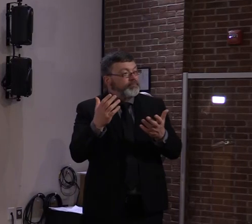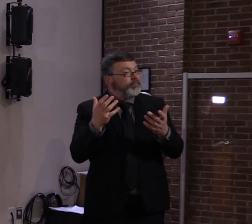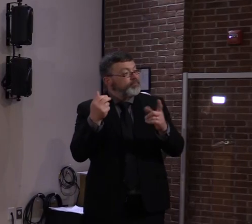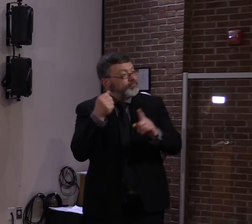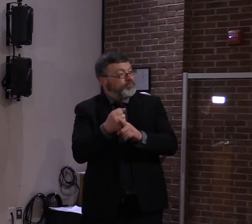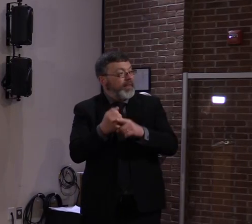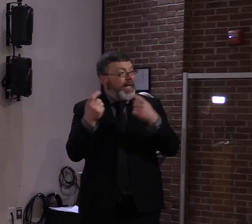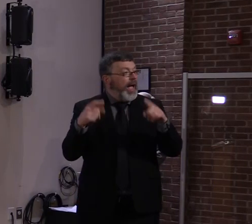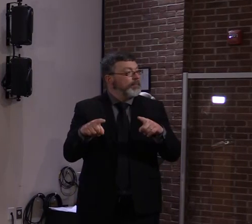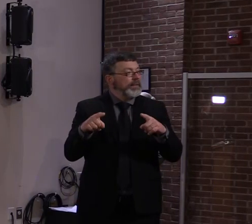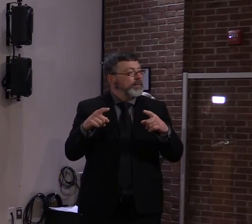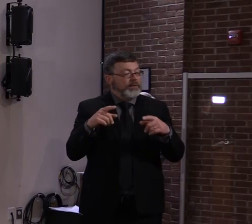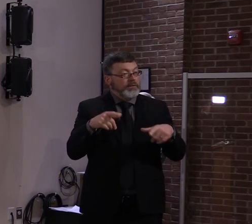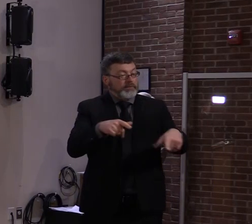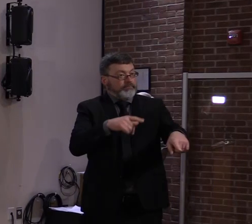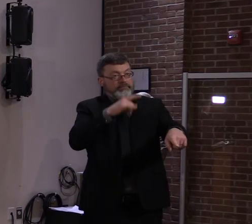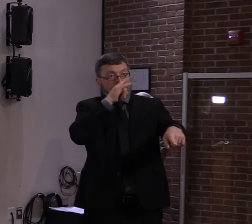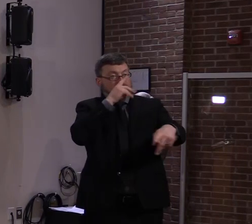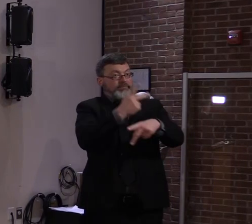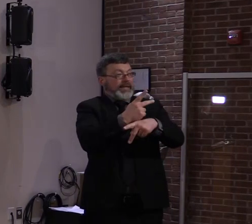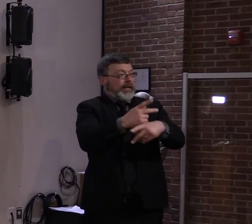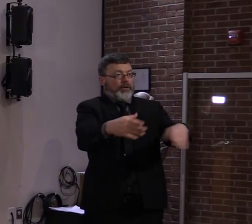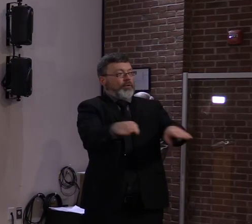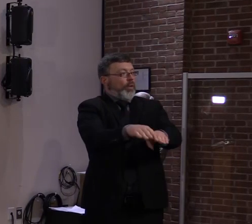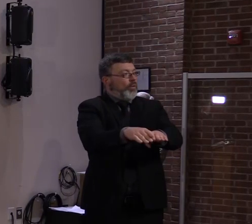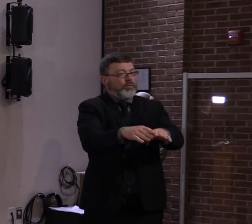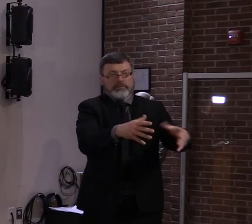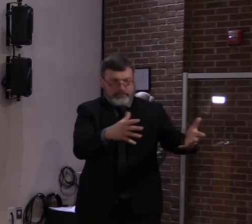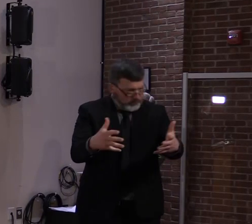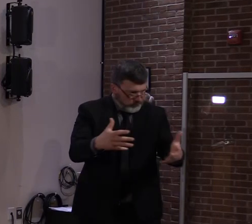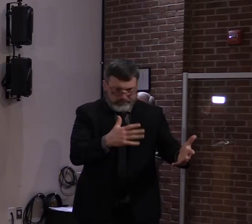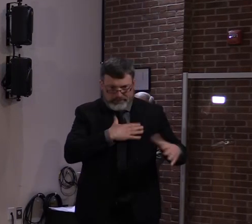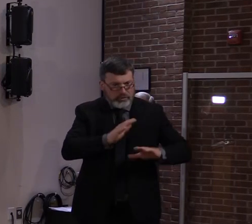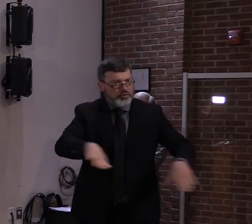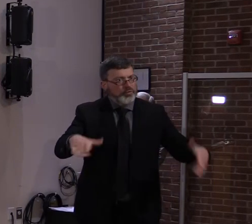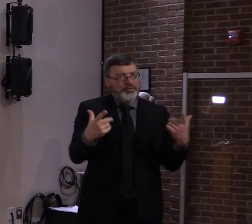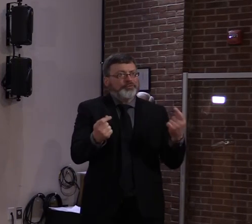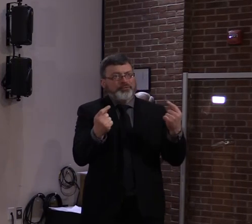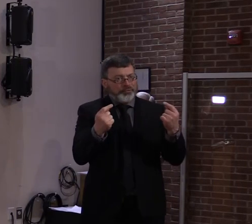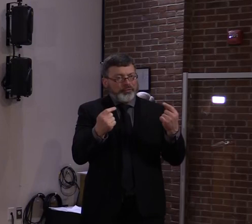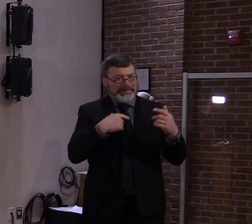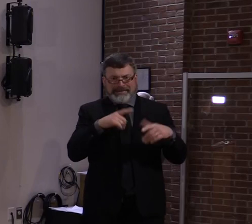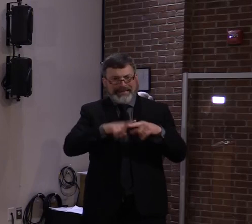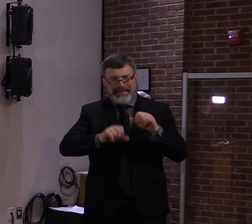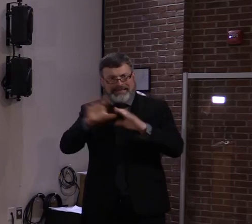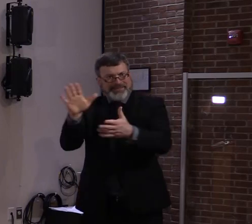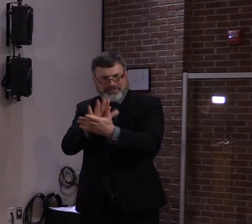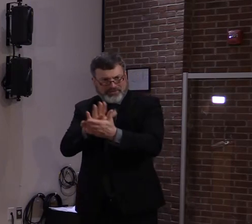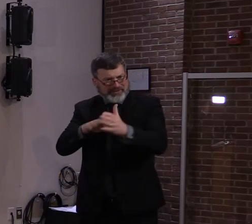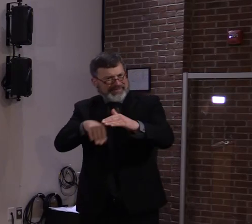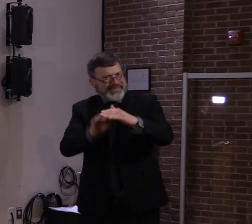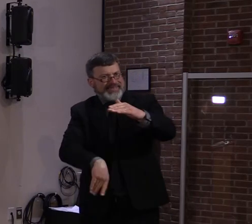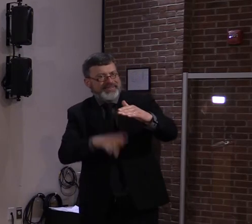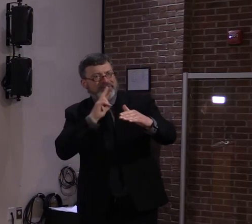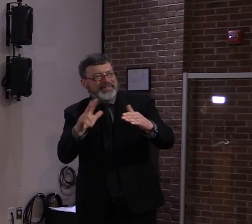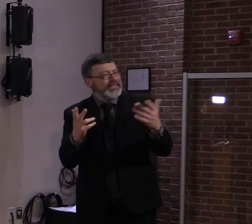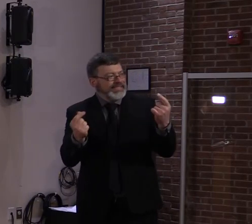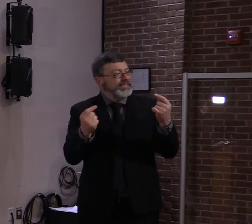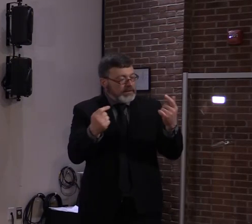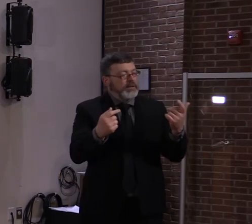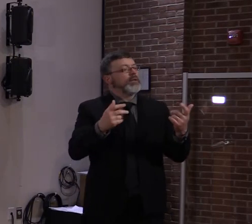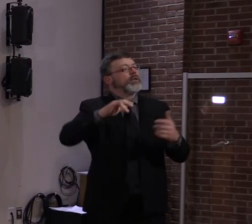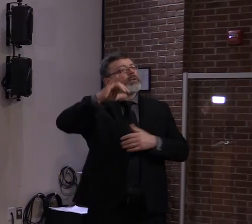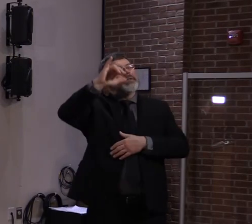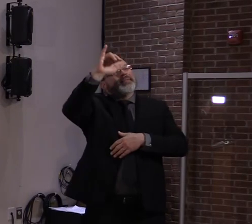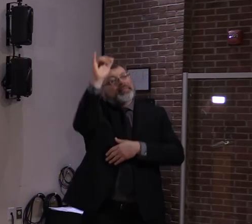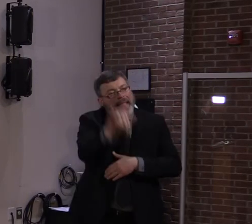one who is recovering from COVID, or they themselves have a condition that puts